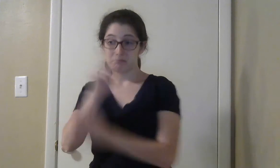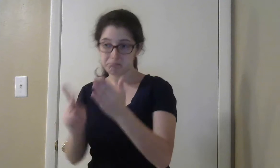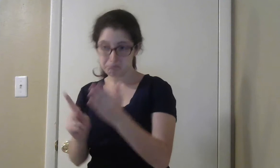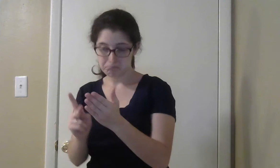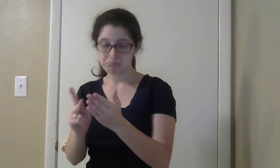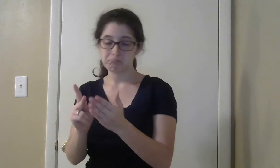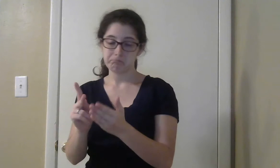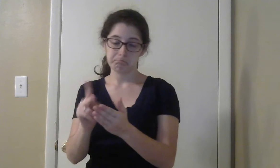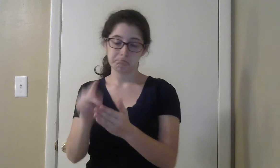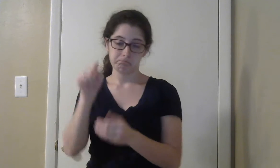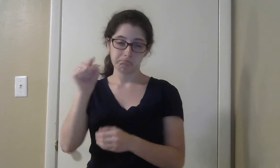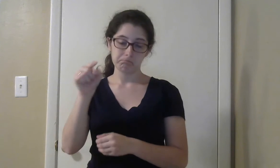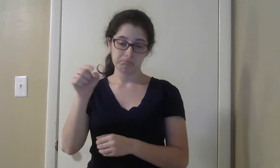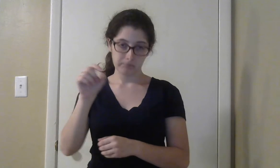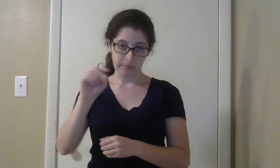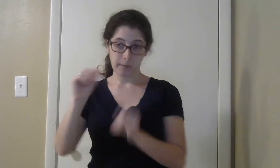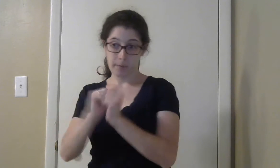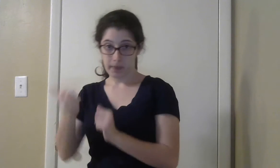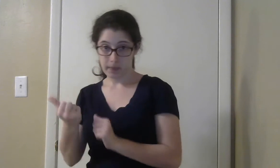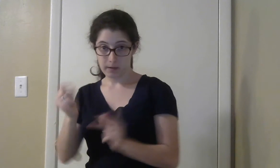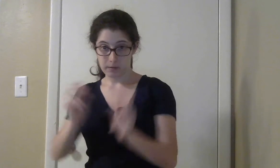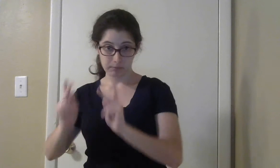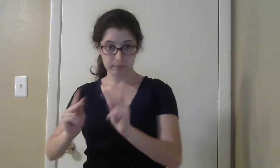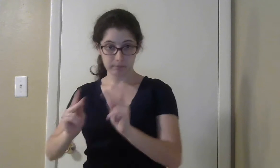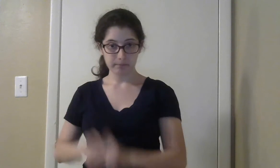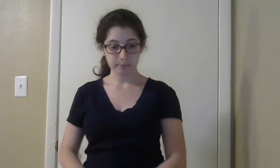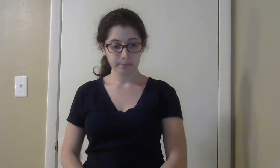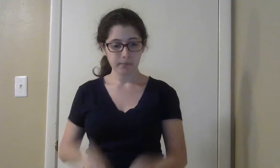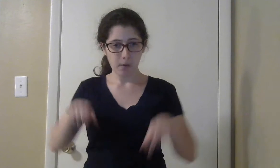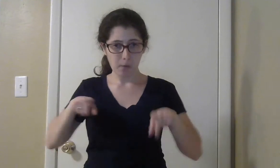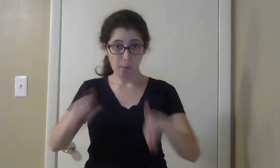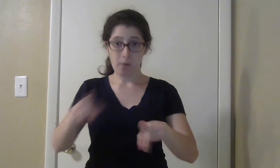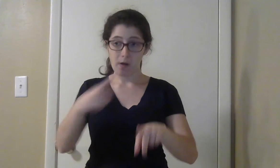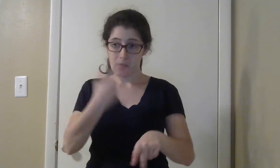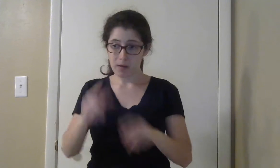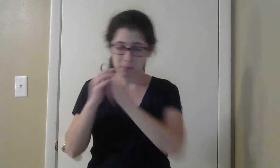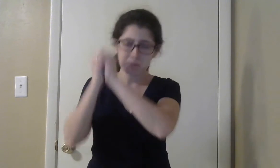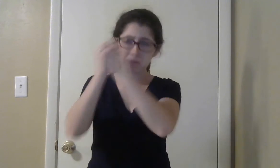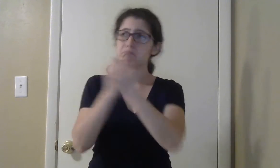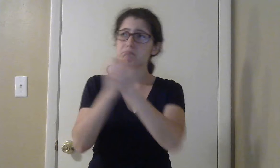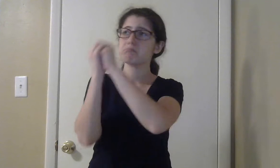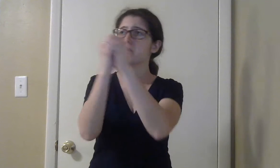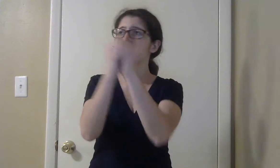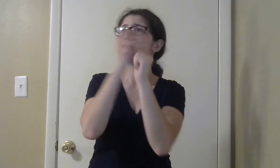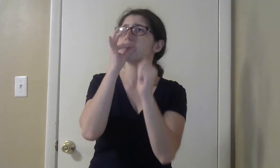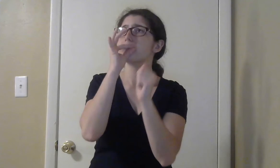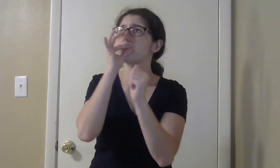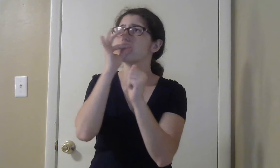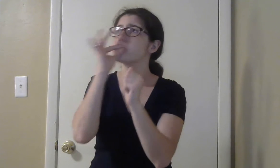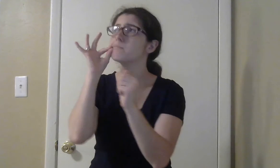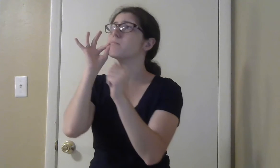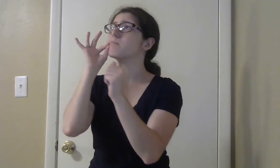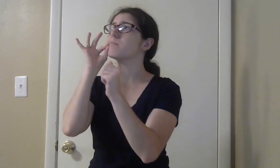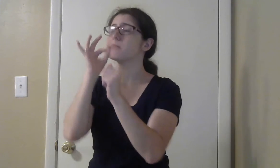worshiping the Lord and fasting, the Holy Spirit said, "Set apart